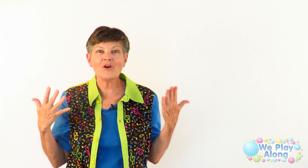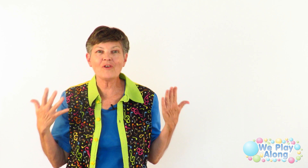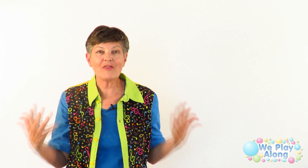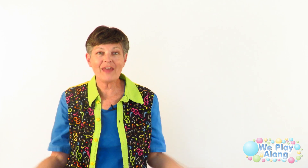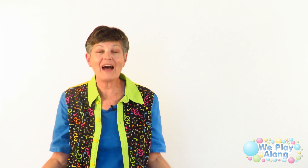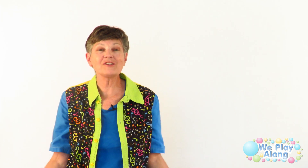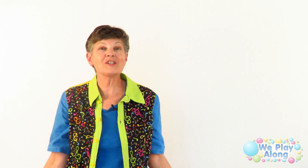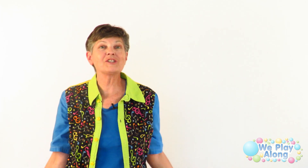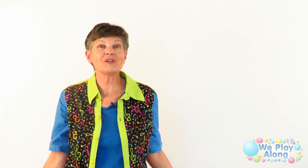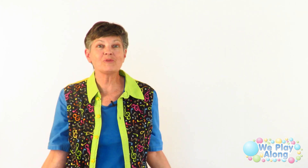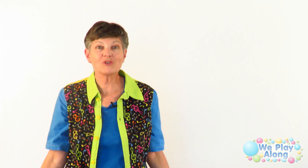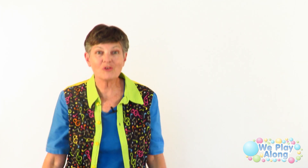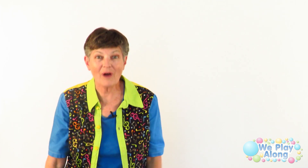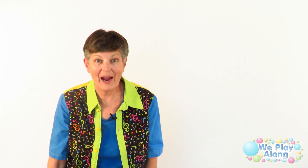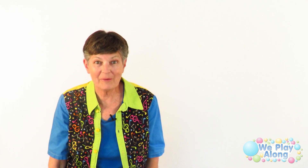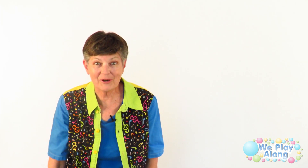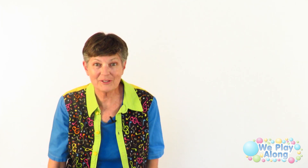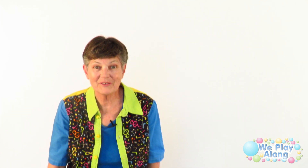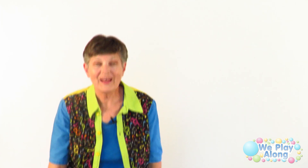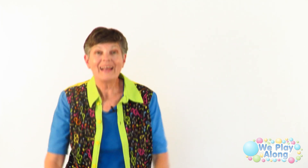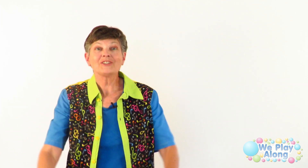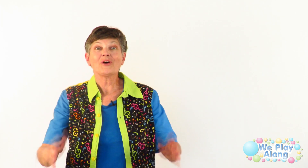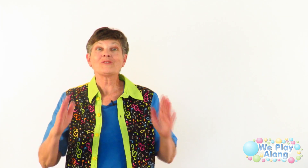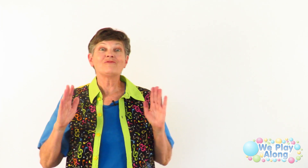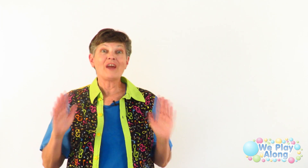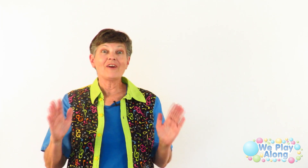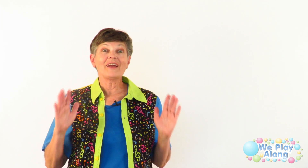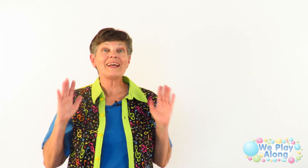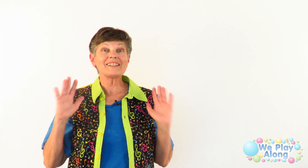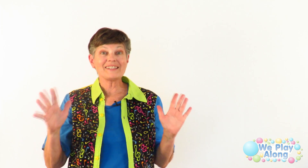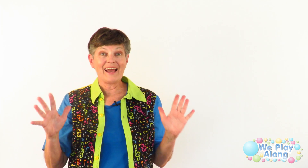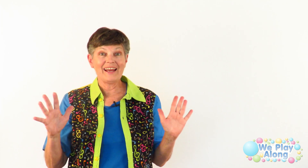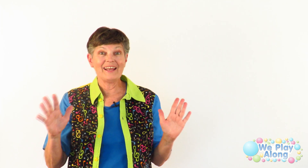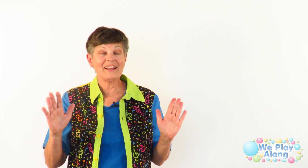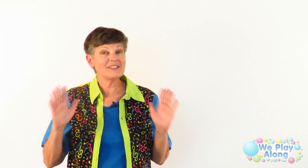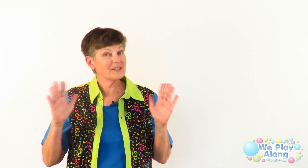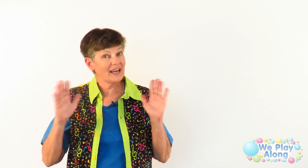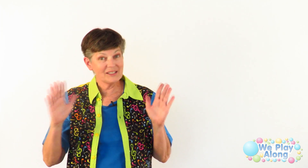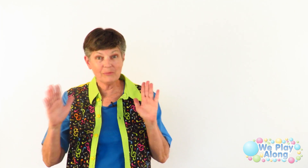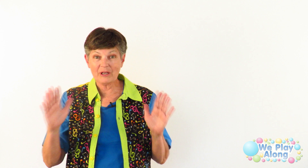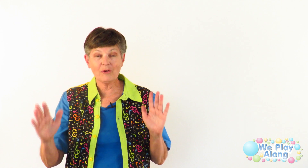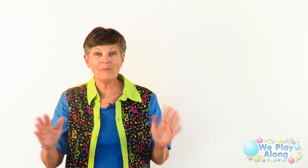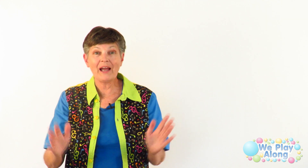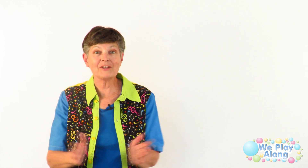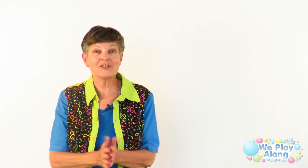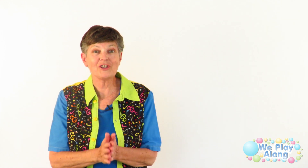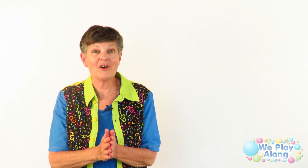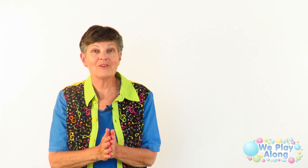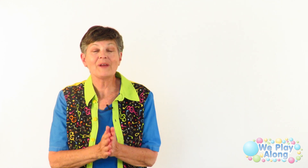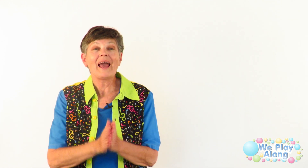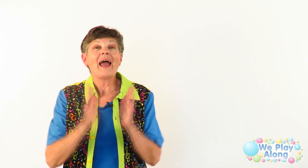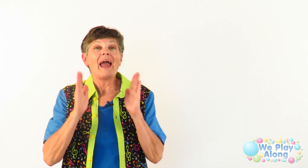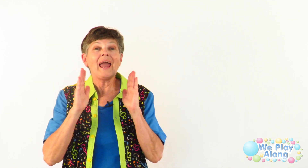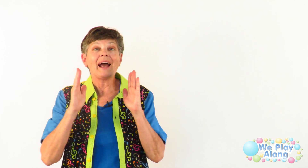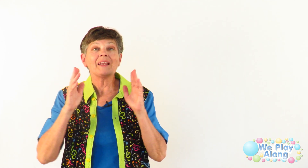over 1,000 subscribers. So it's very exciting. That is a big milestone. And